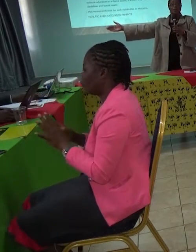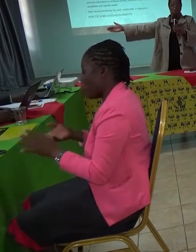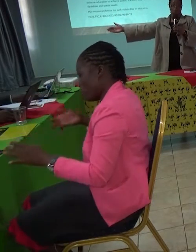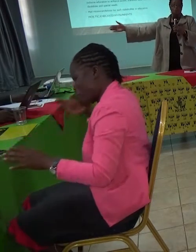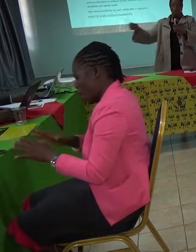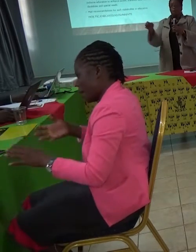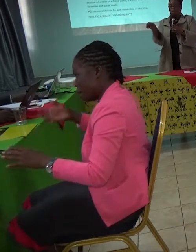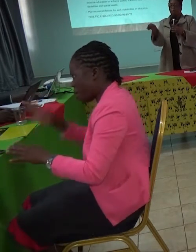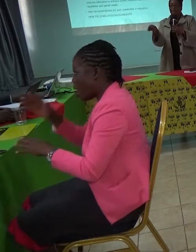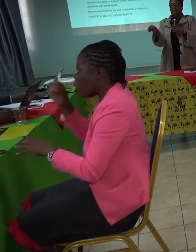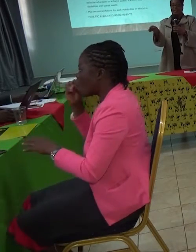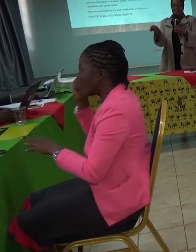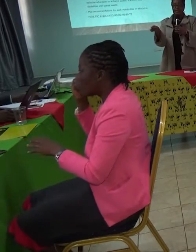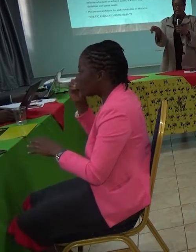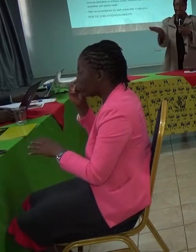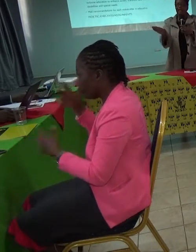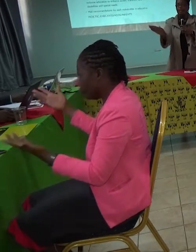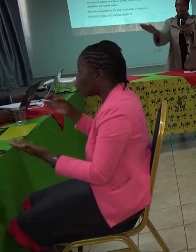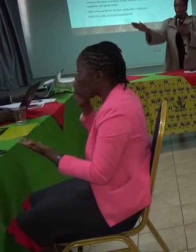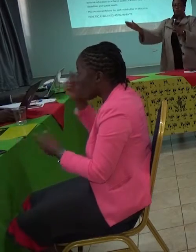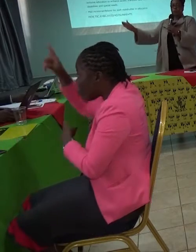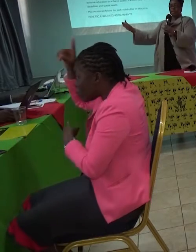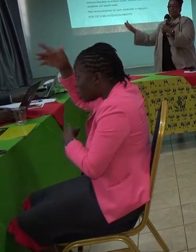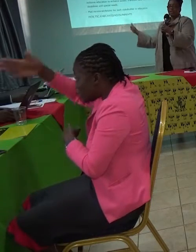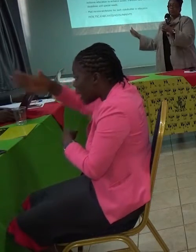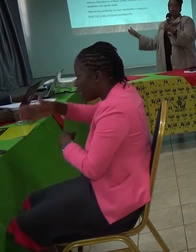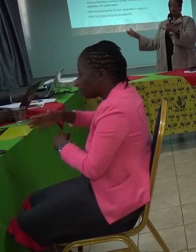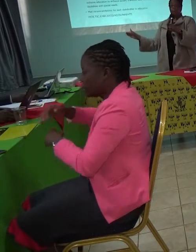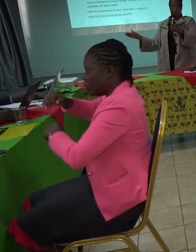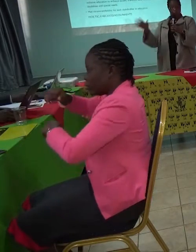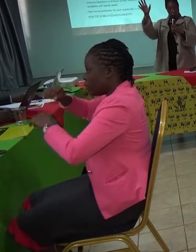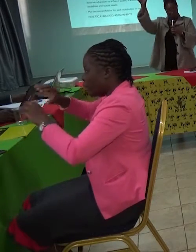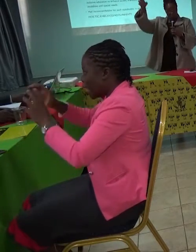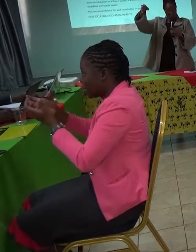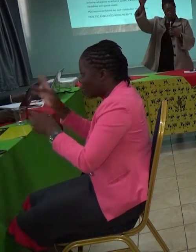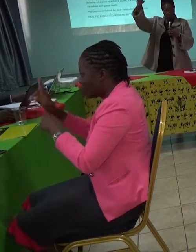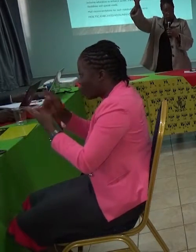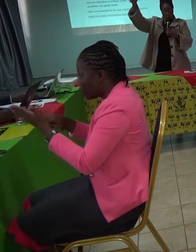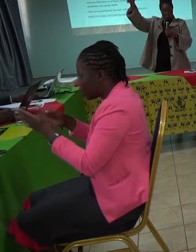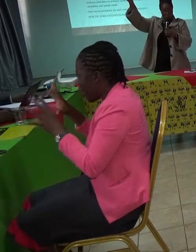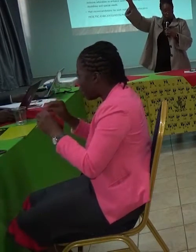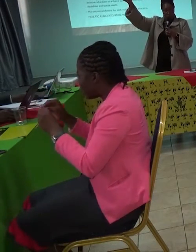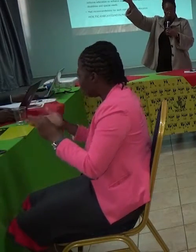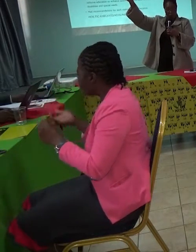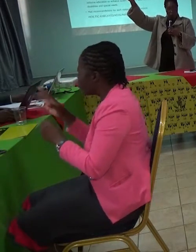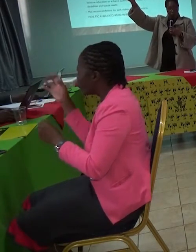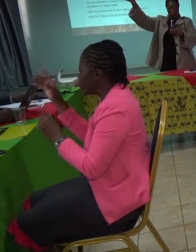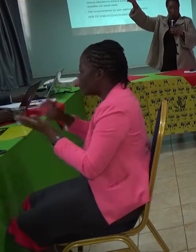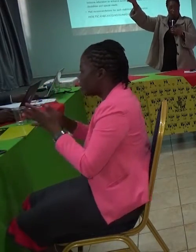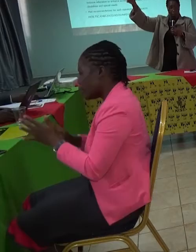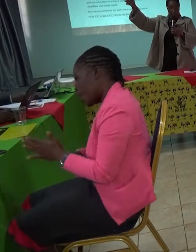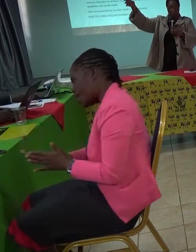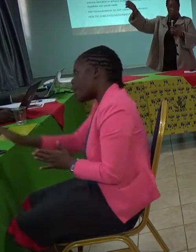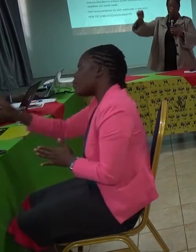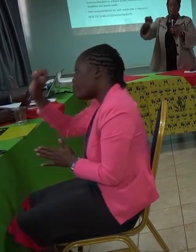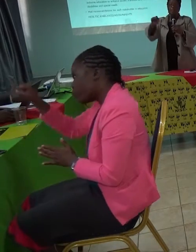keep being knocked. You now open the hinges and get the fundi to make sure that when the window opens, you know our traditional windows at school,